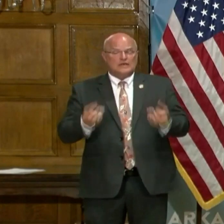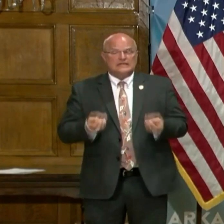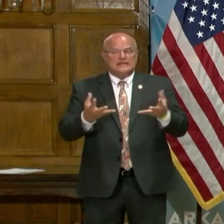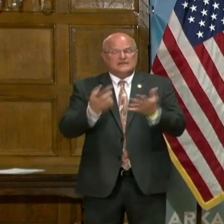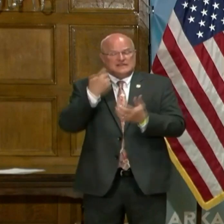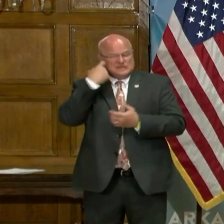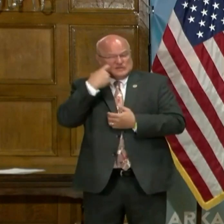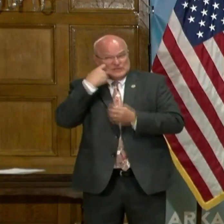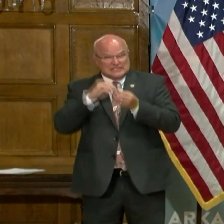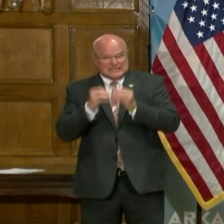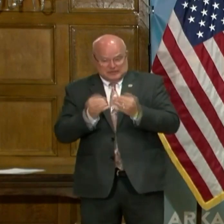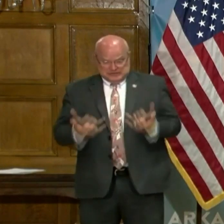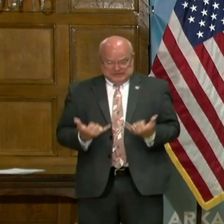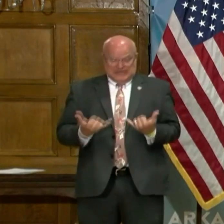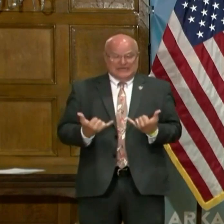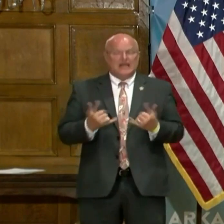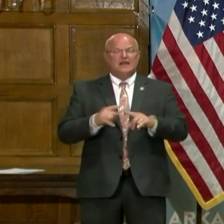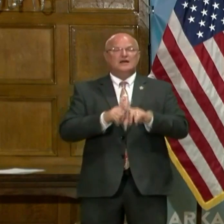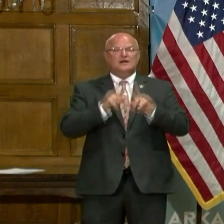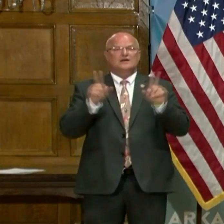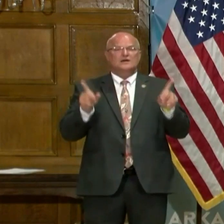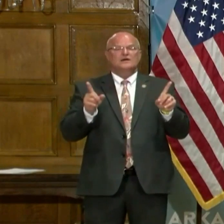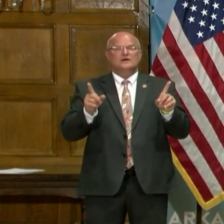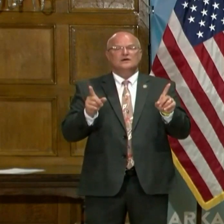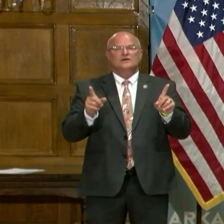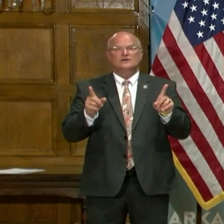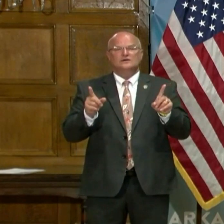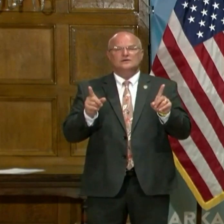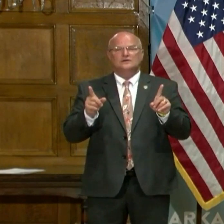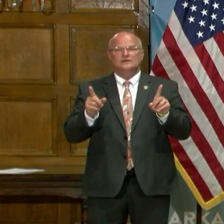the most recent numbers, but